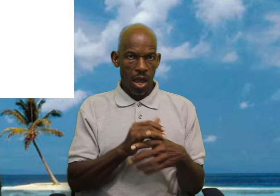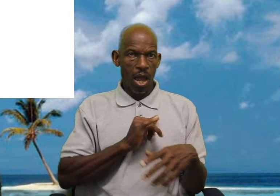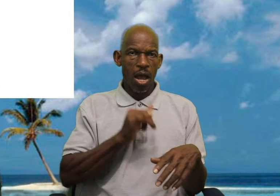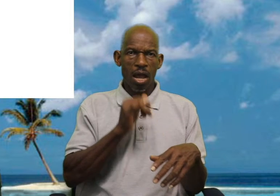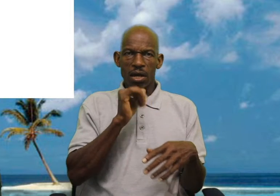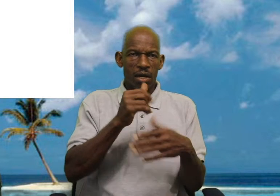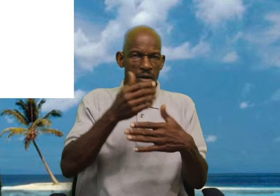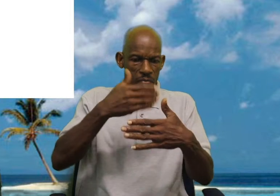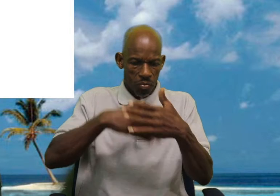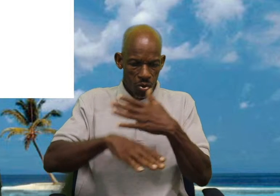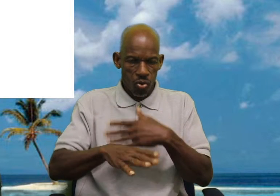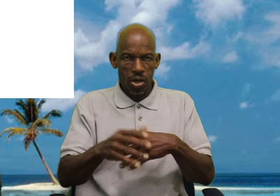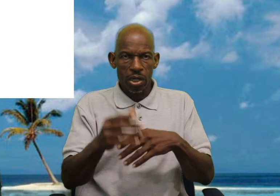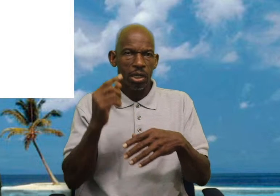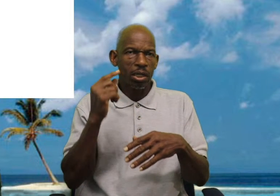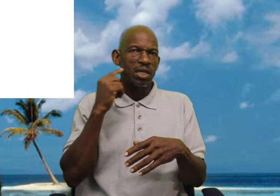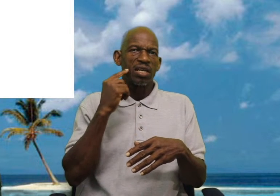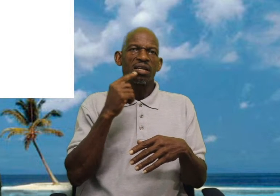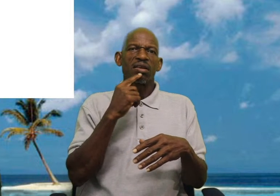person.